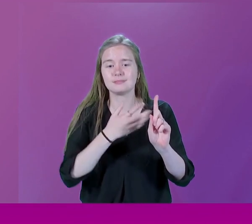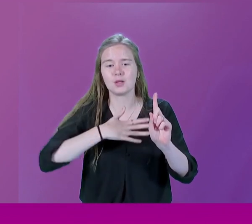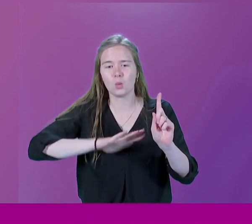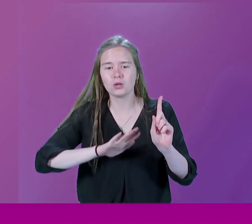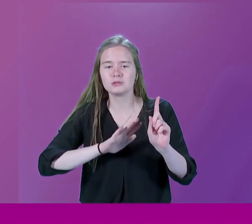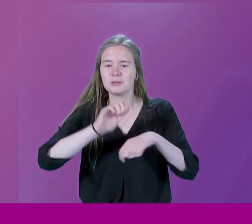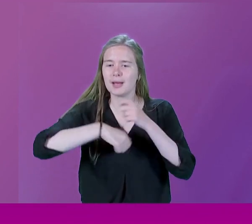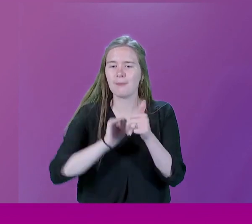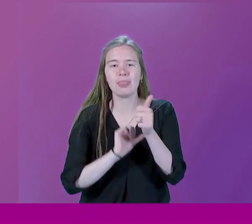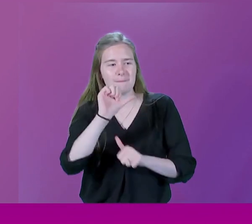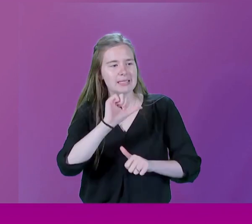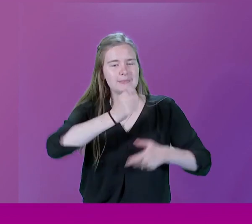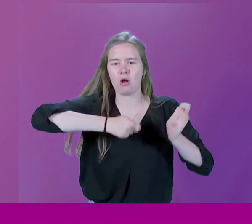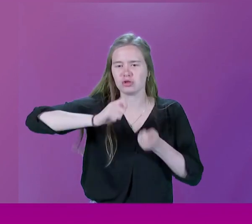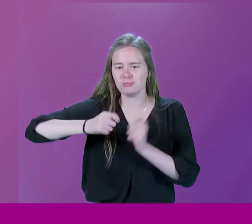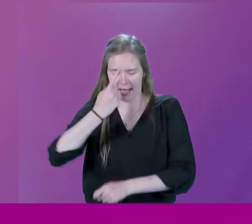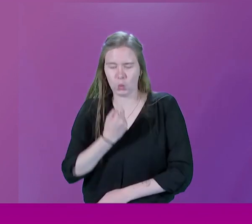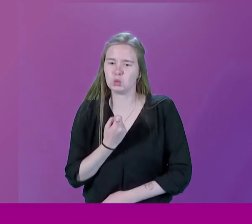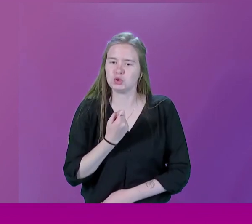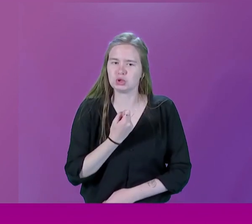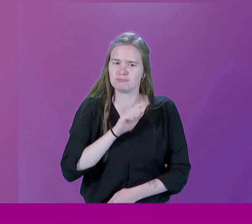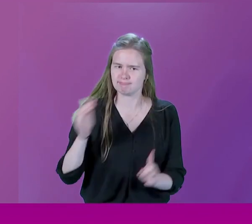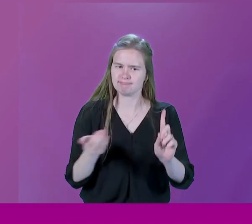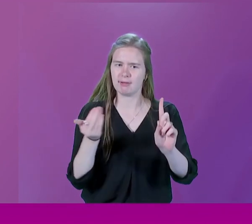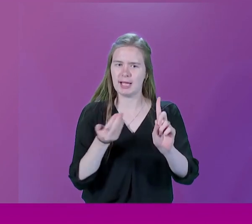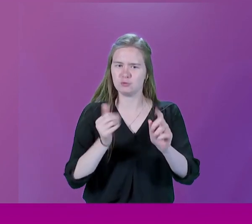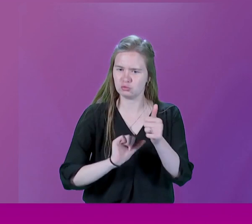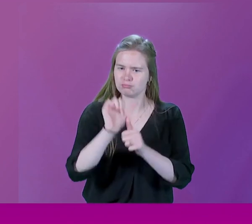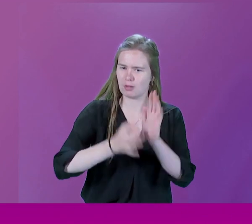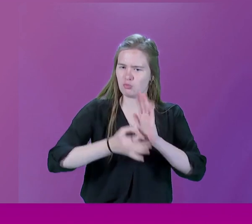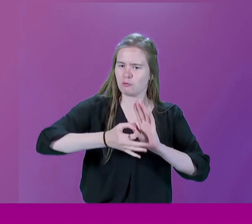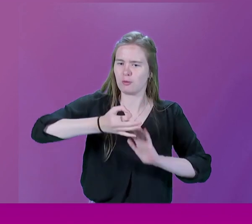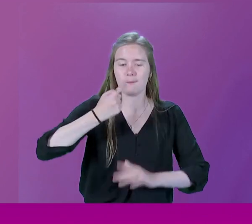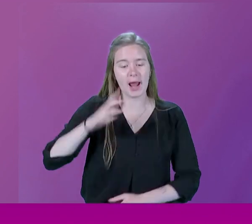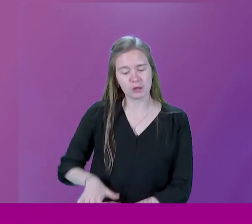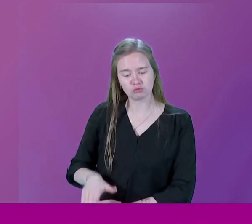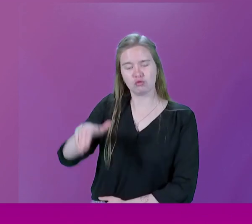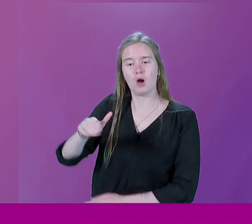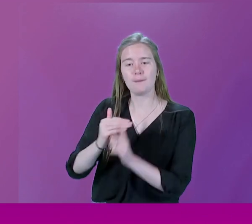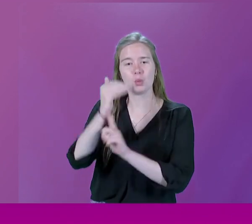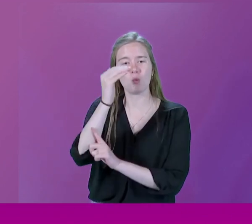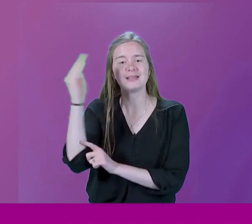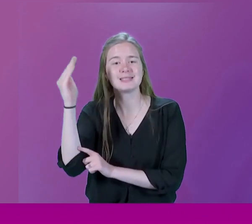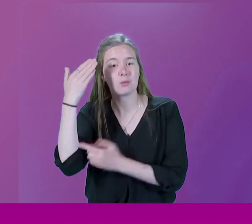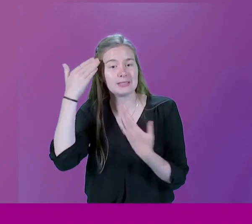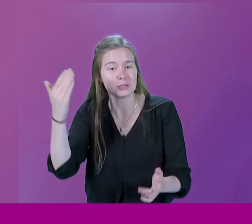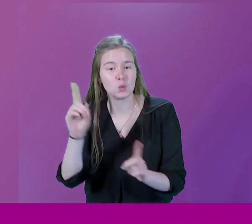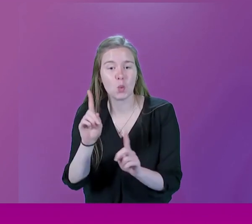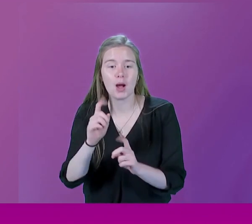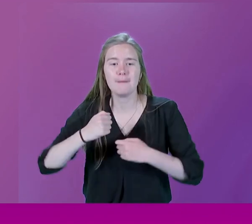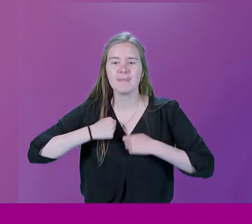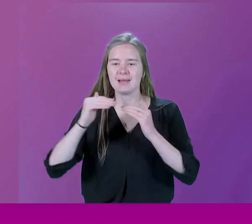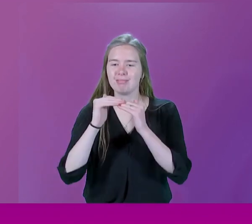be the best possible percussionist I could be. What I didn't know growing up in the northeast of Scotland was what was